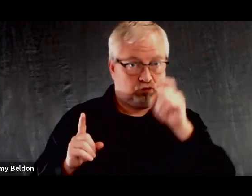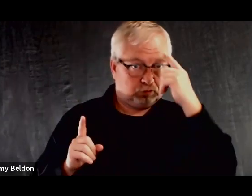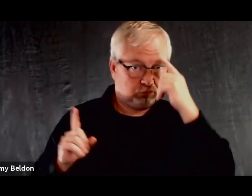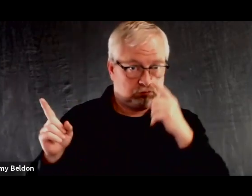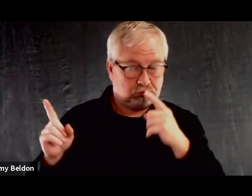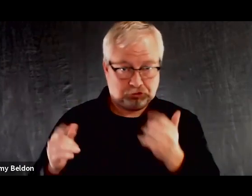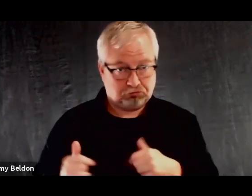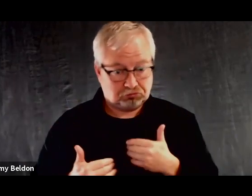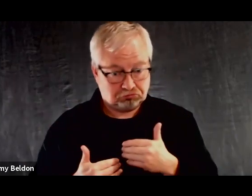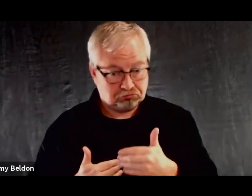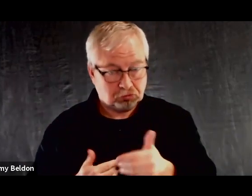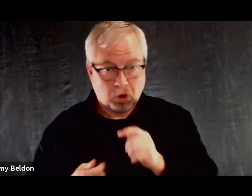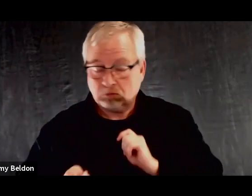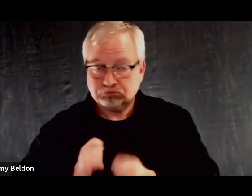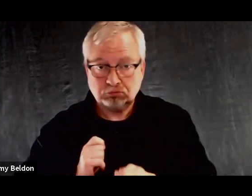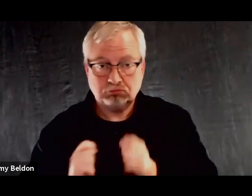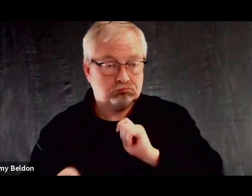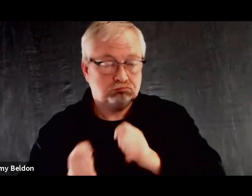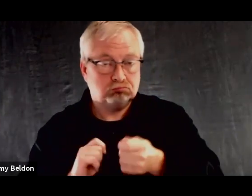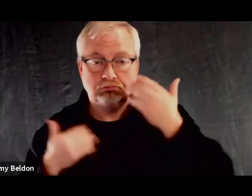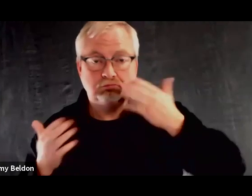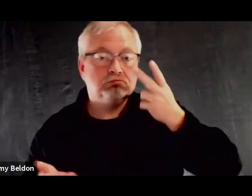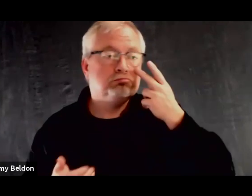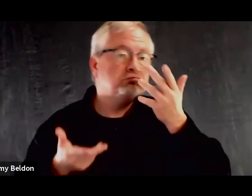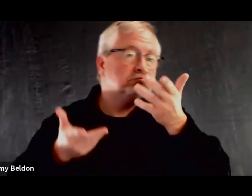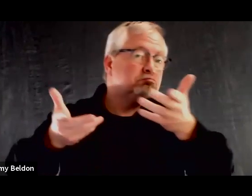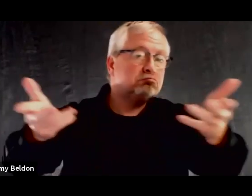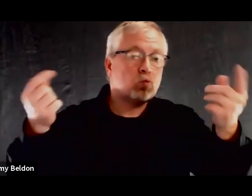It's hard for us to know what is our